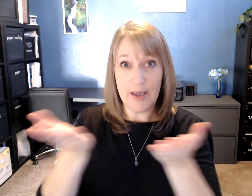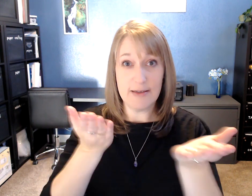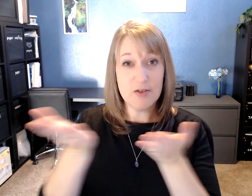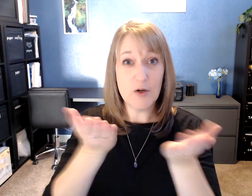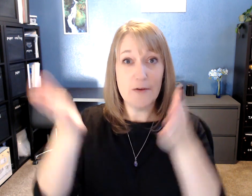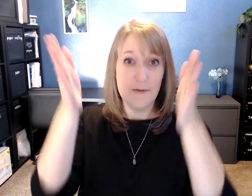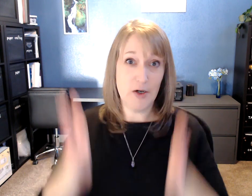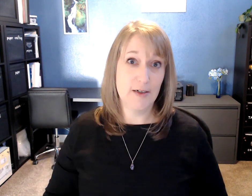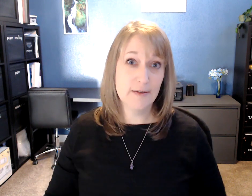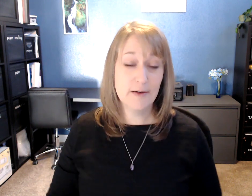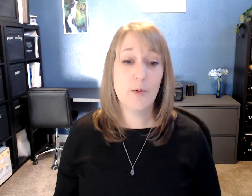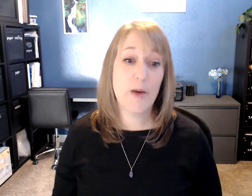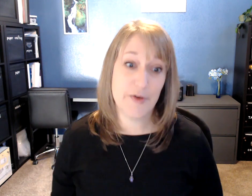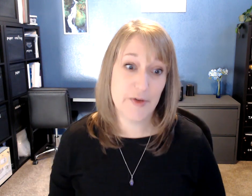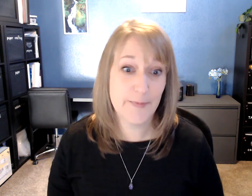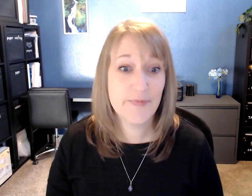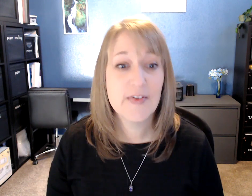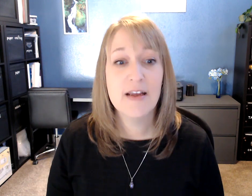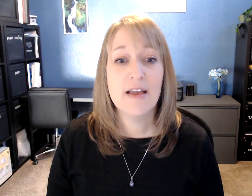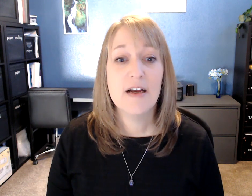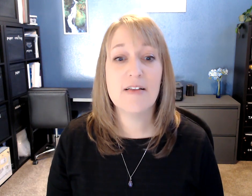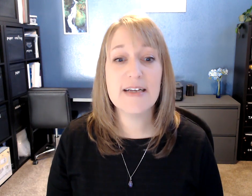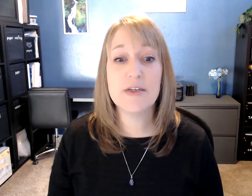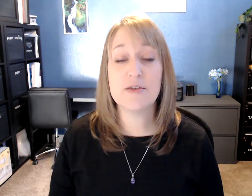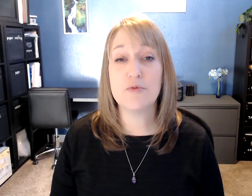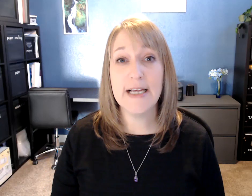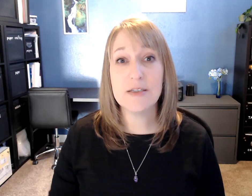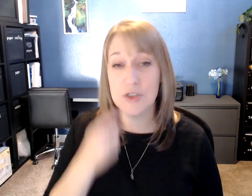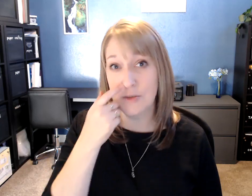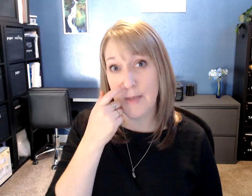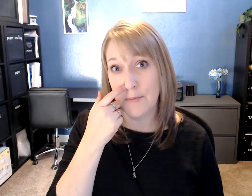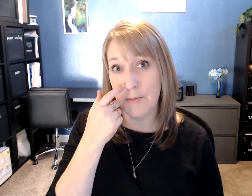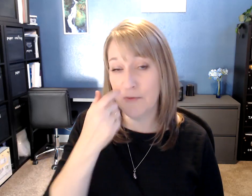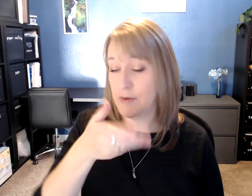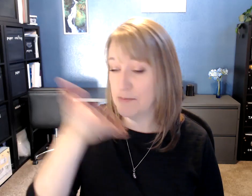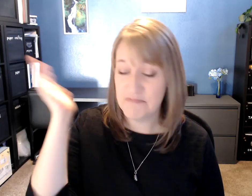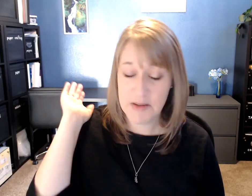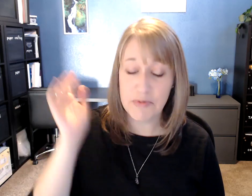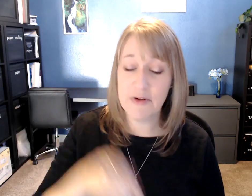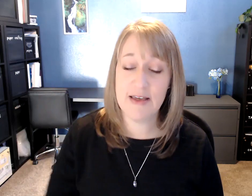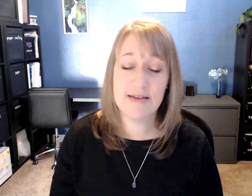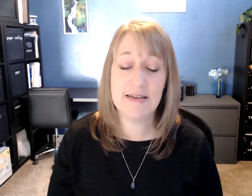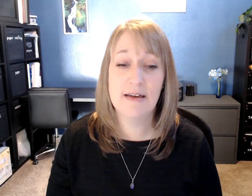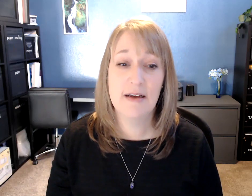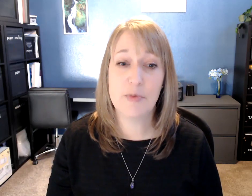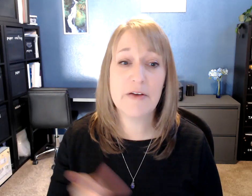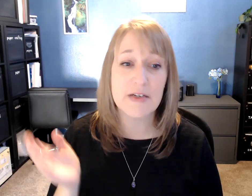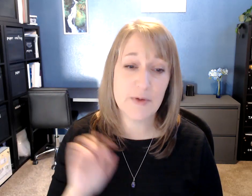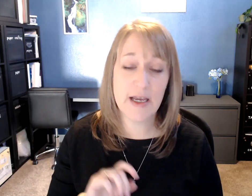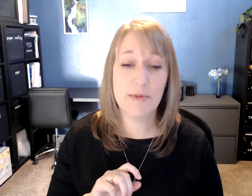a server, waiter. Our last one is right, which you may remember from a previous